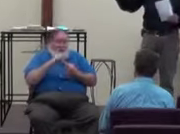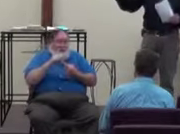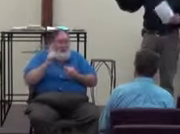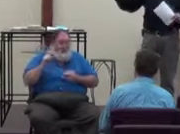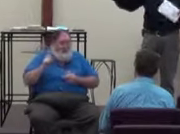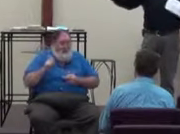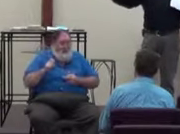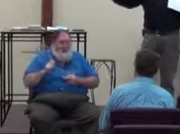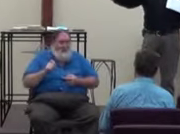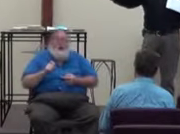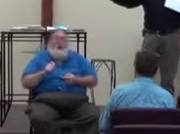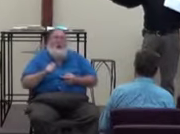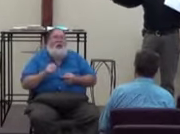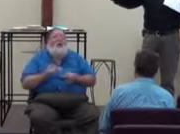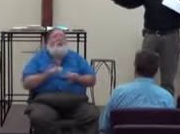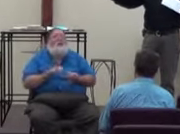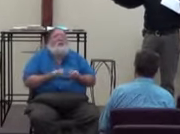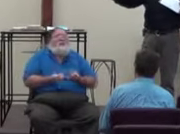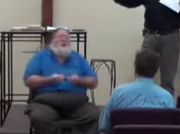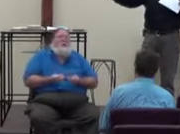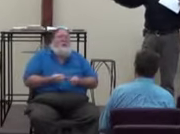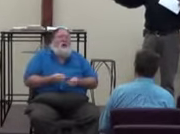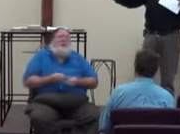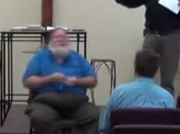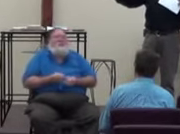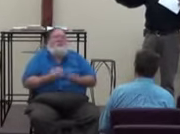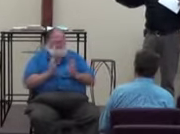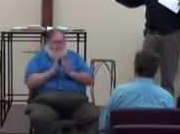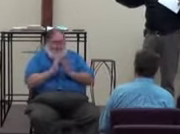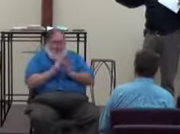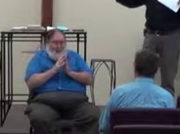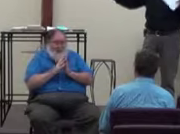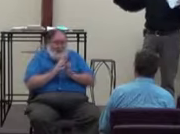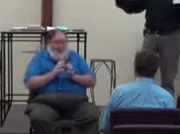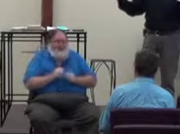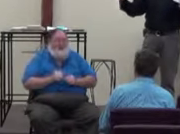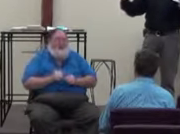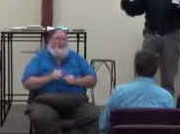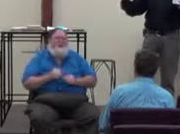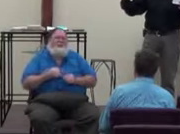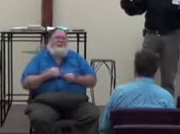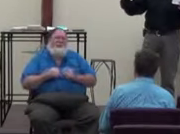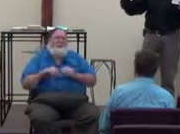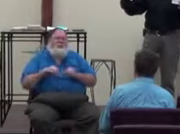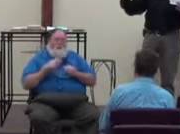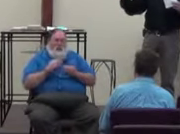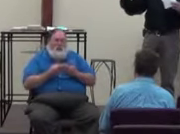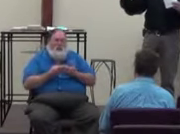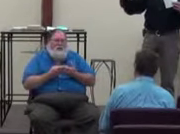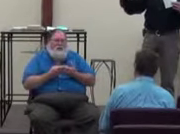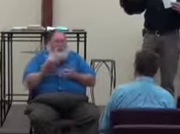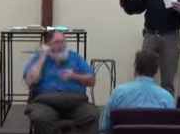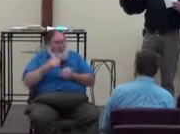went awesome. If any of you in here are willing to take CPR training and work with special